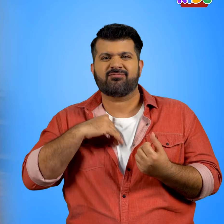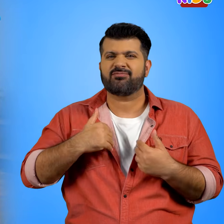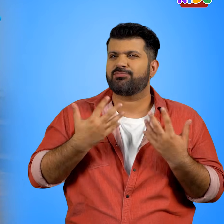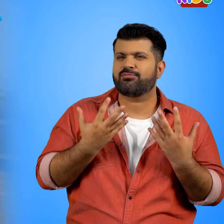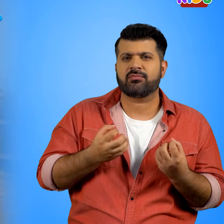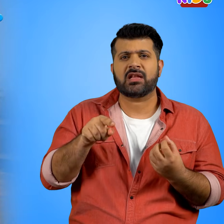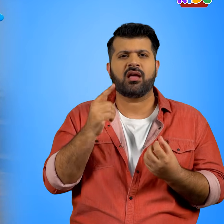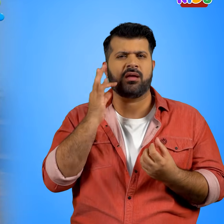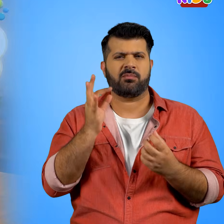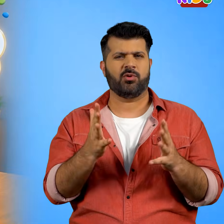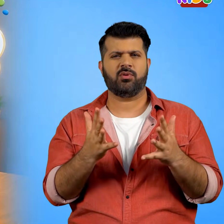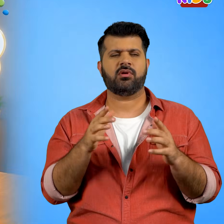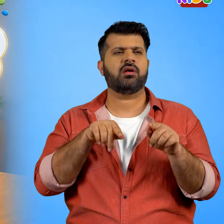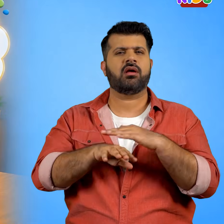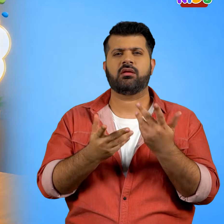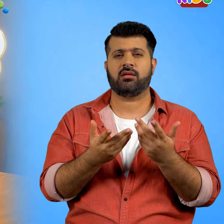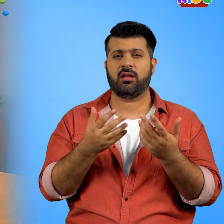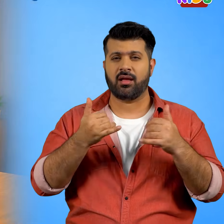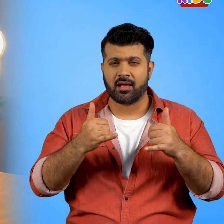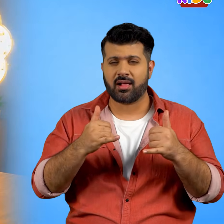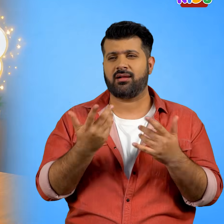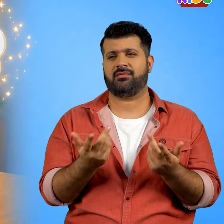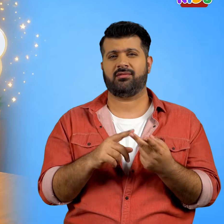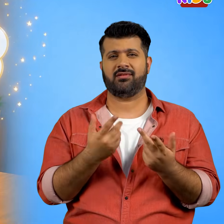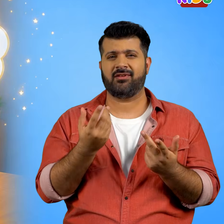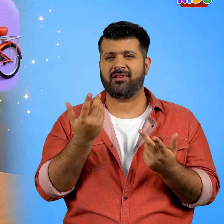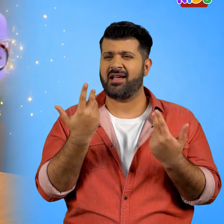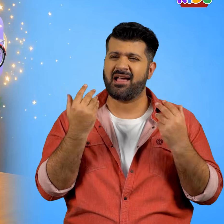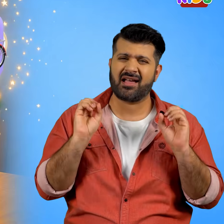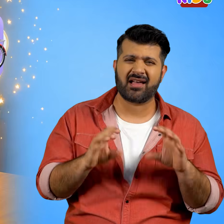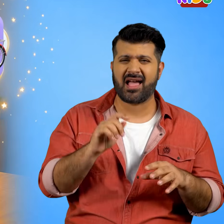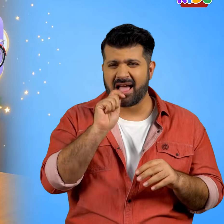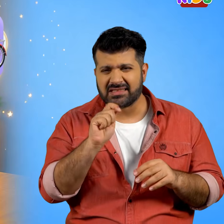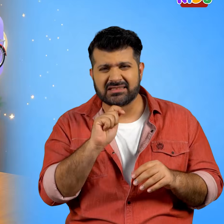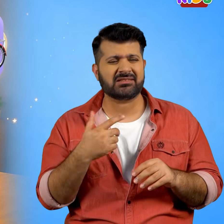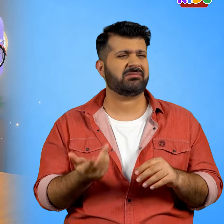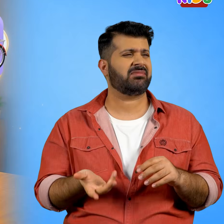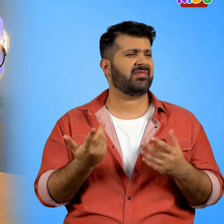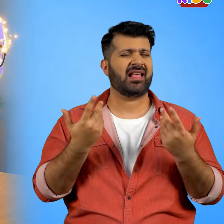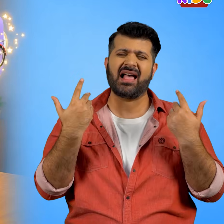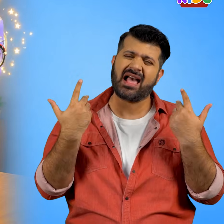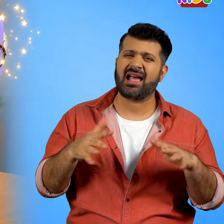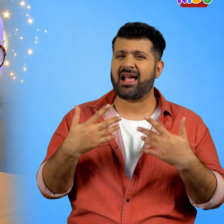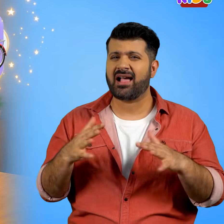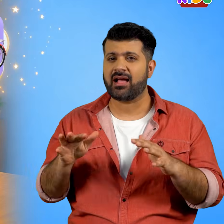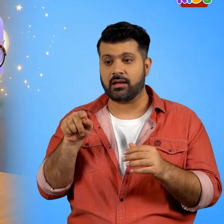to have but are not essential, such as toys, ice cream, or other non-essential